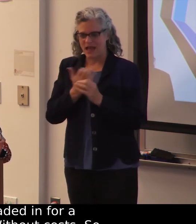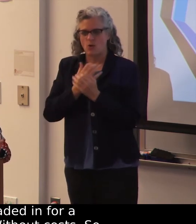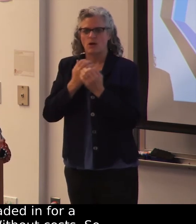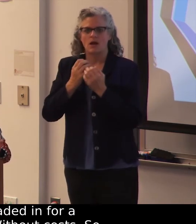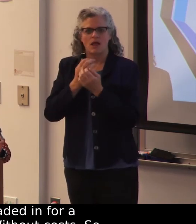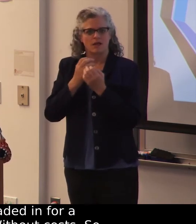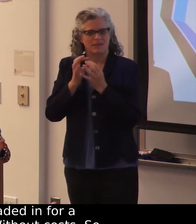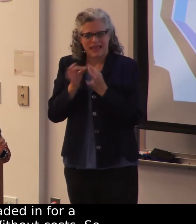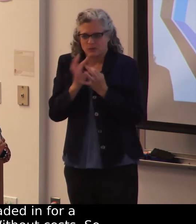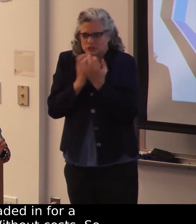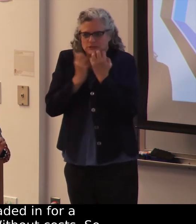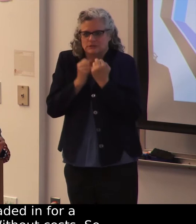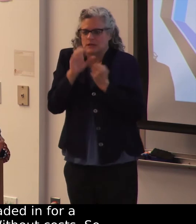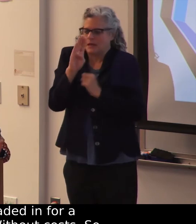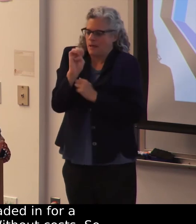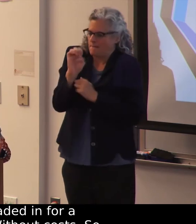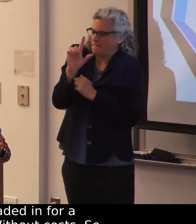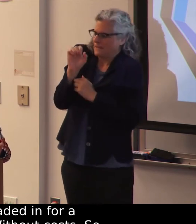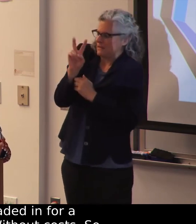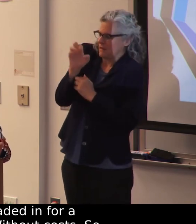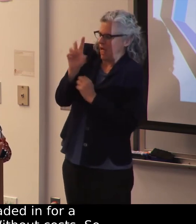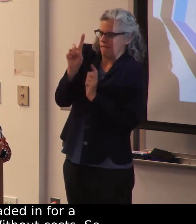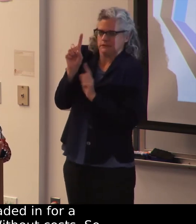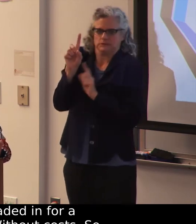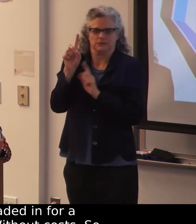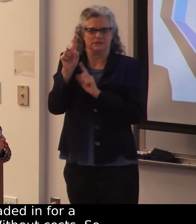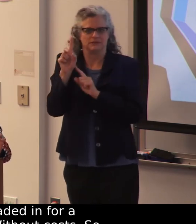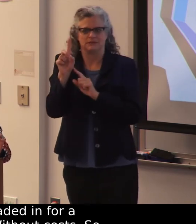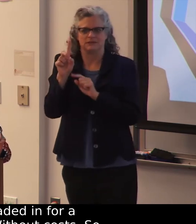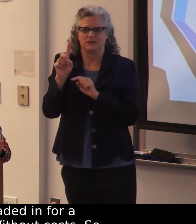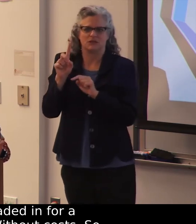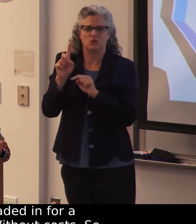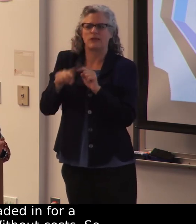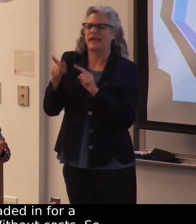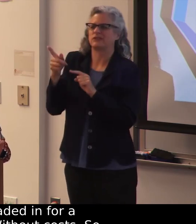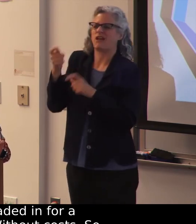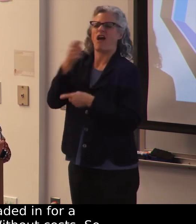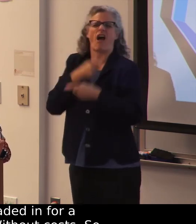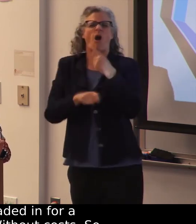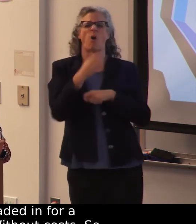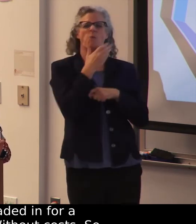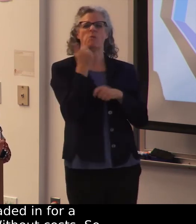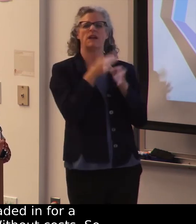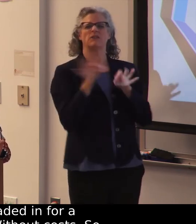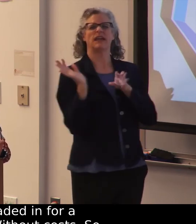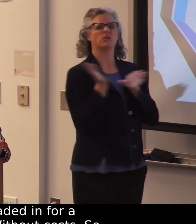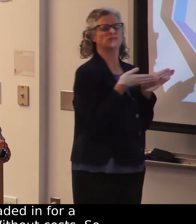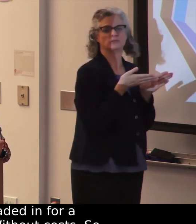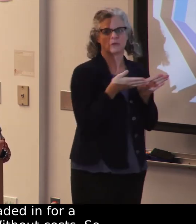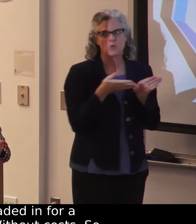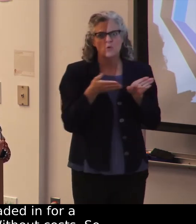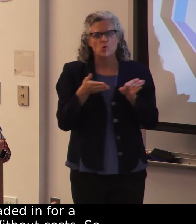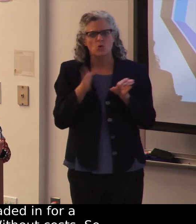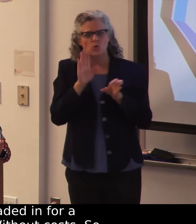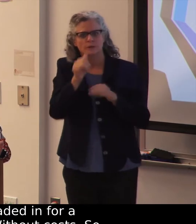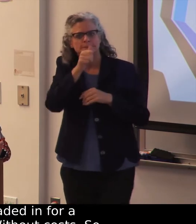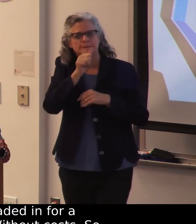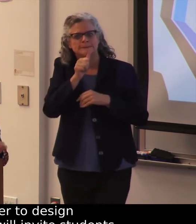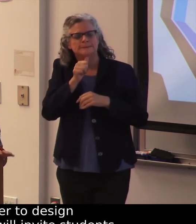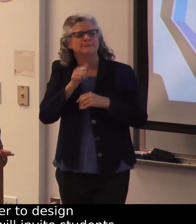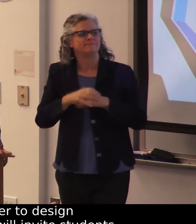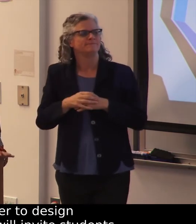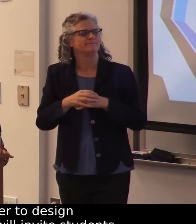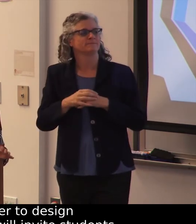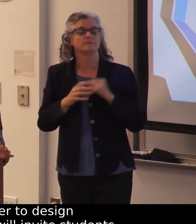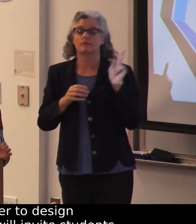be changed or simply traded in for a better one, okay, without costs. So the stakes are